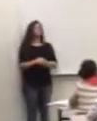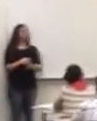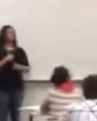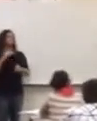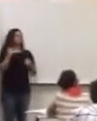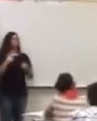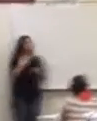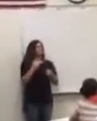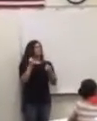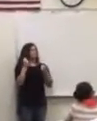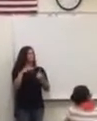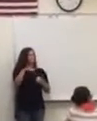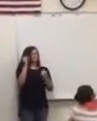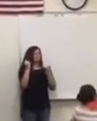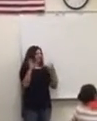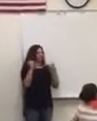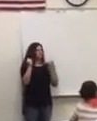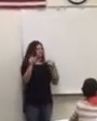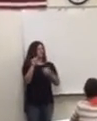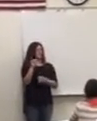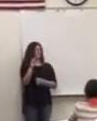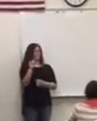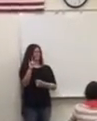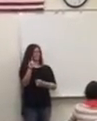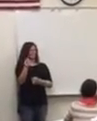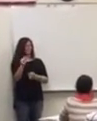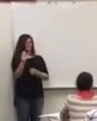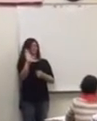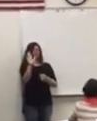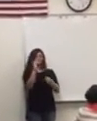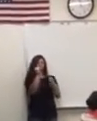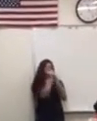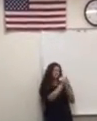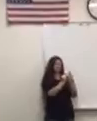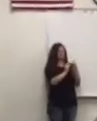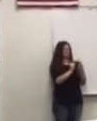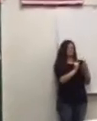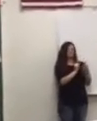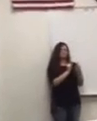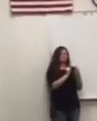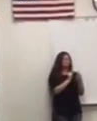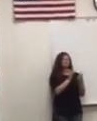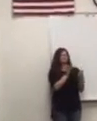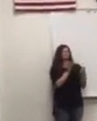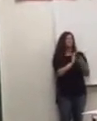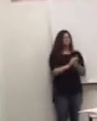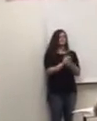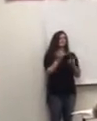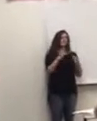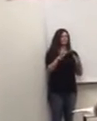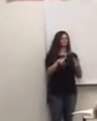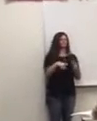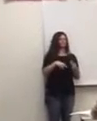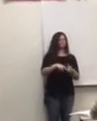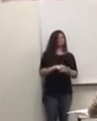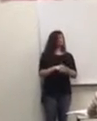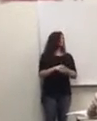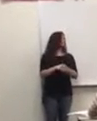basically. And the first part is, and again, I don't mean to condescend when I ask this question, but this concept has